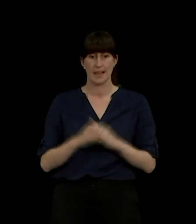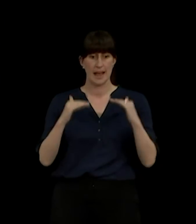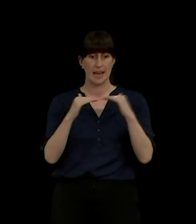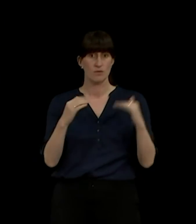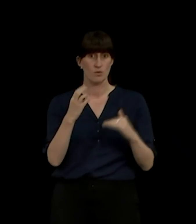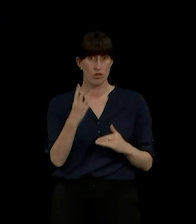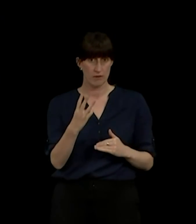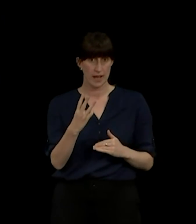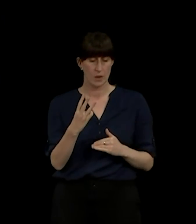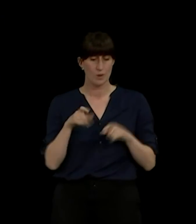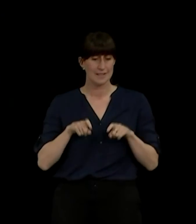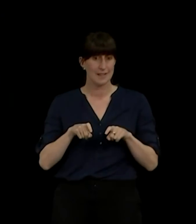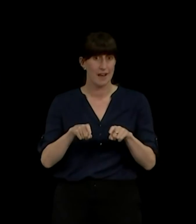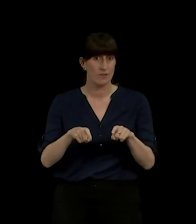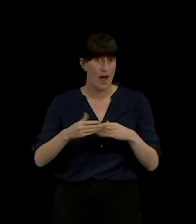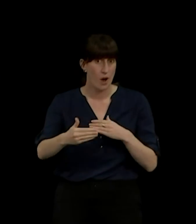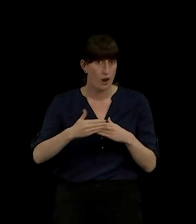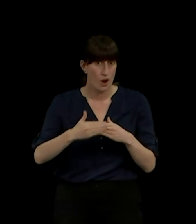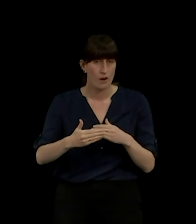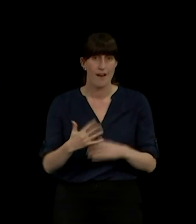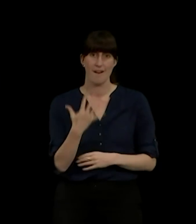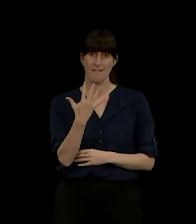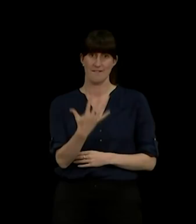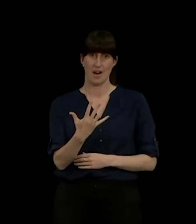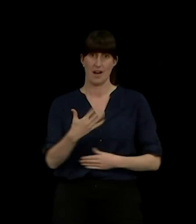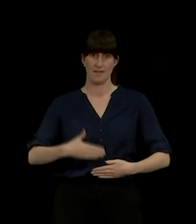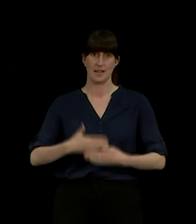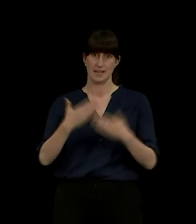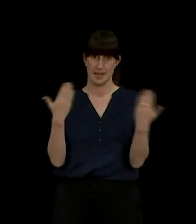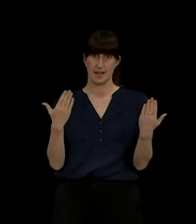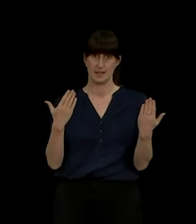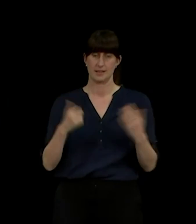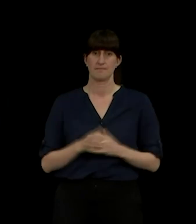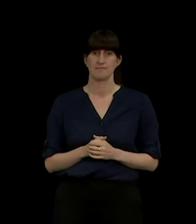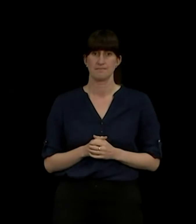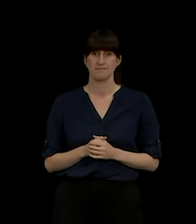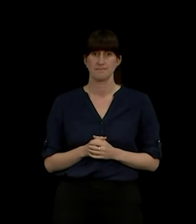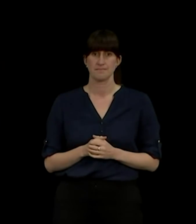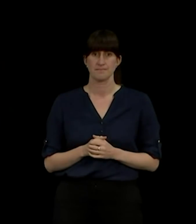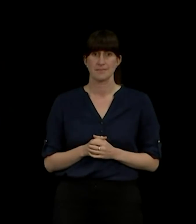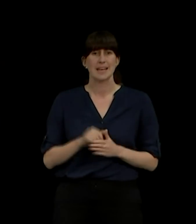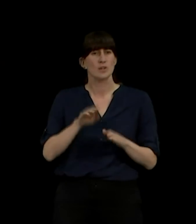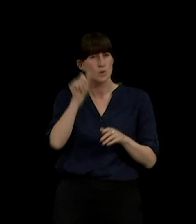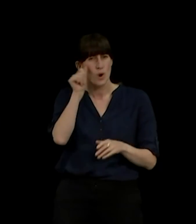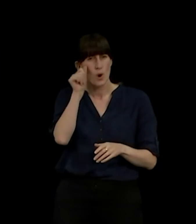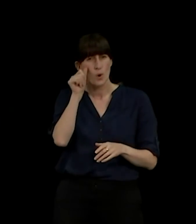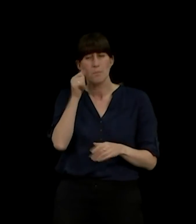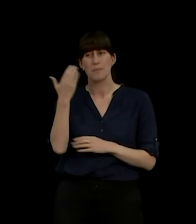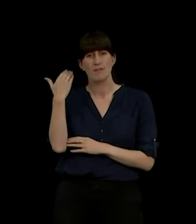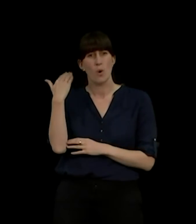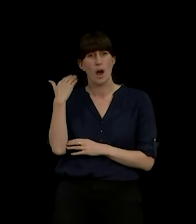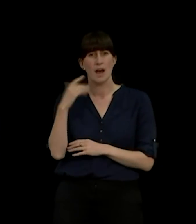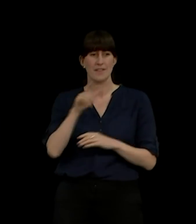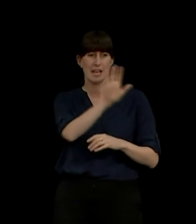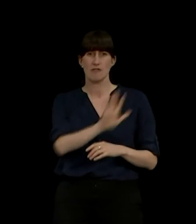to apply for the next 5 days. This is the same approach we took when cases emerged in the upper